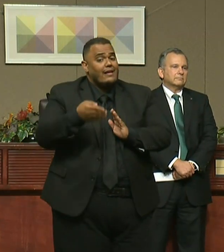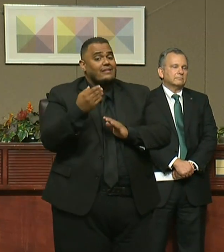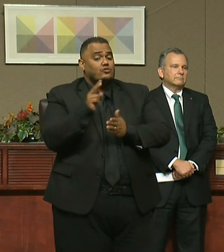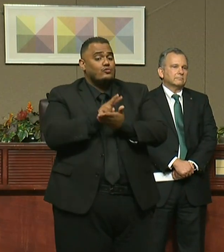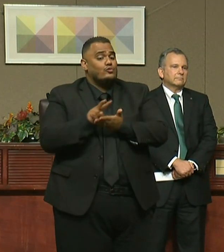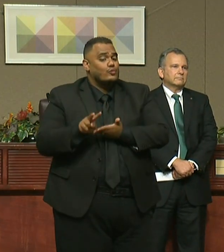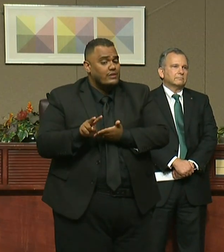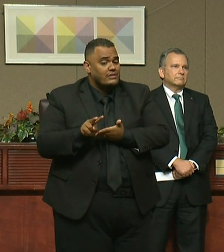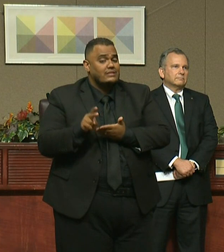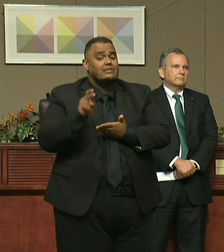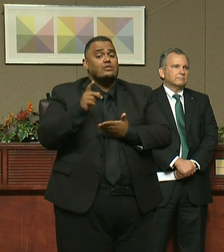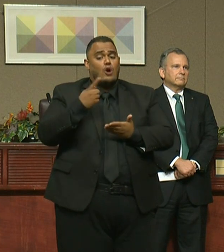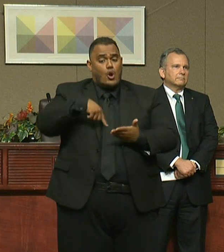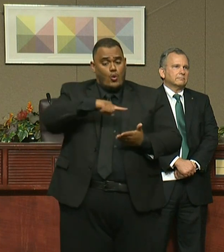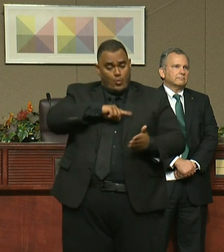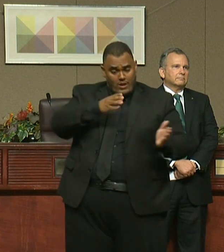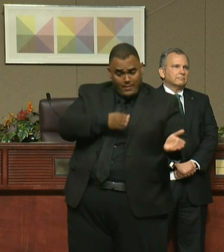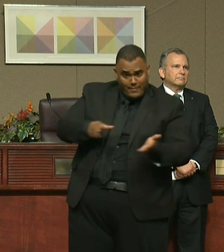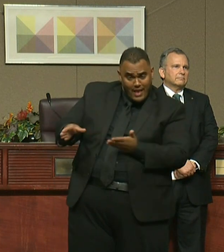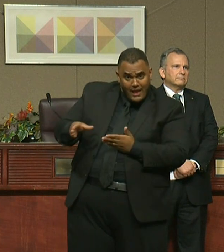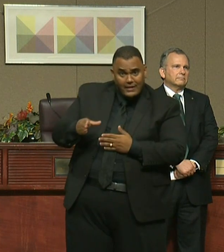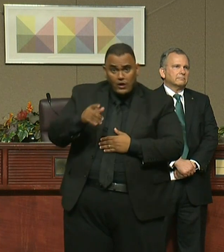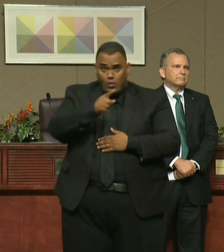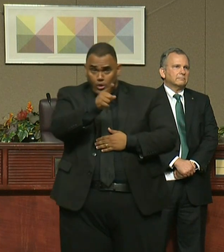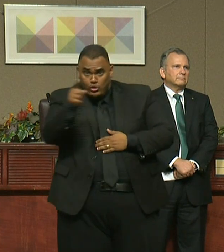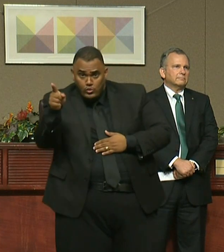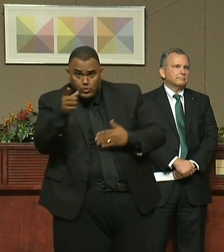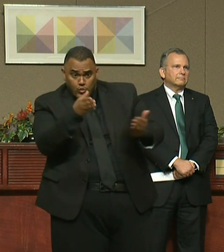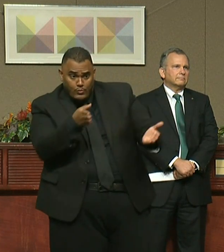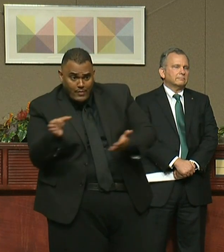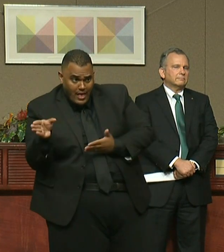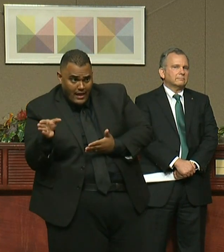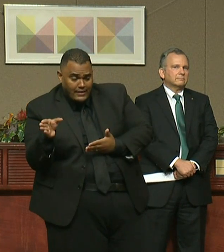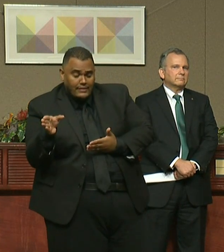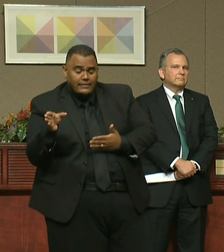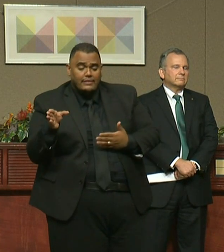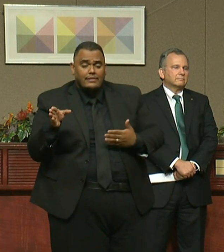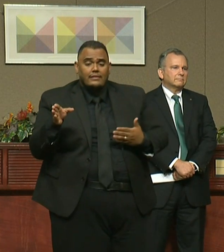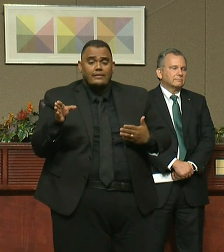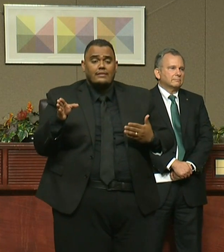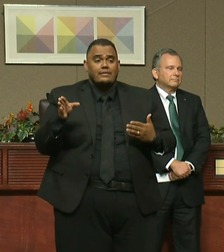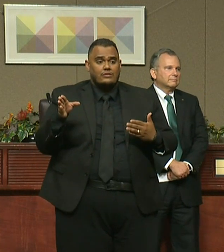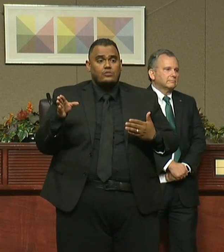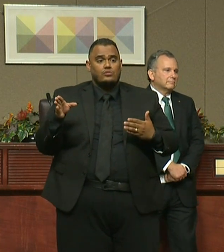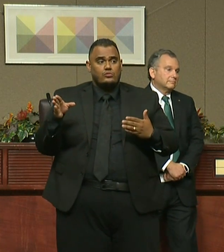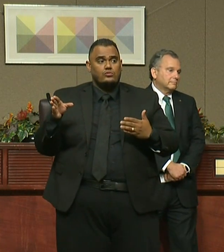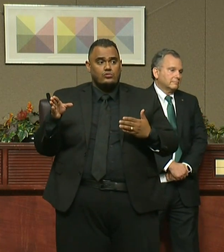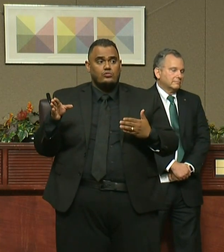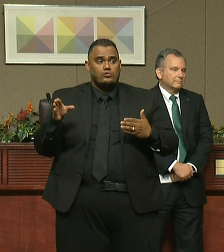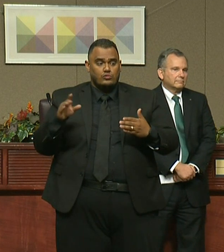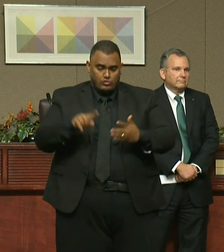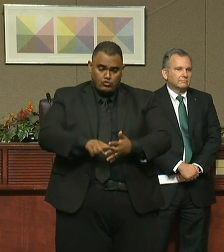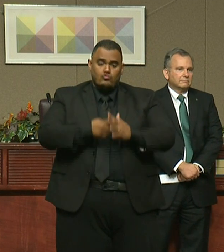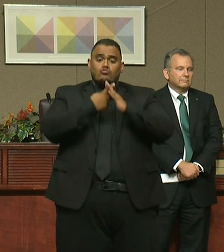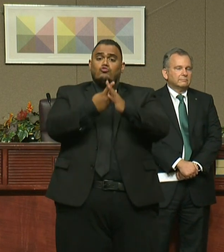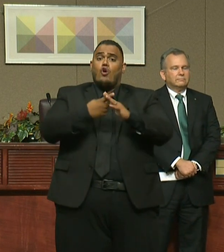planning to create or rebuild the testing